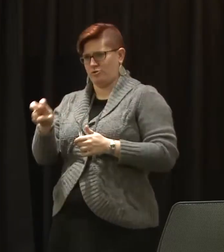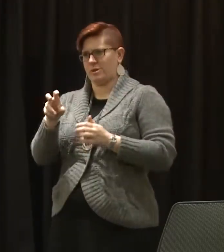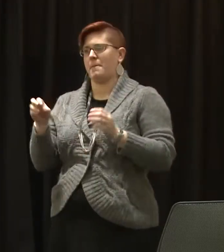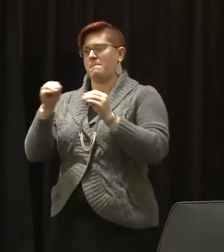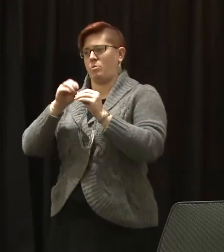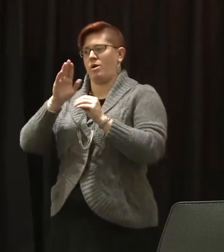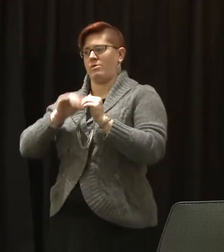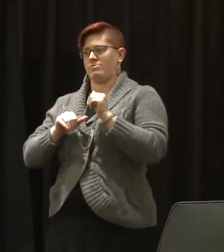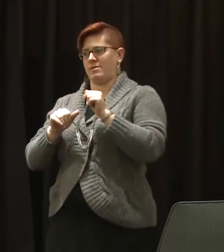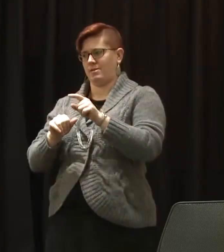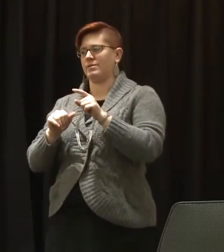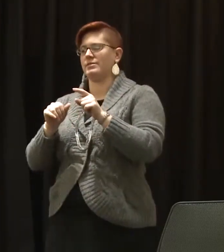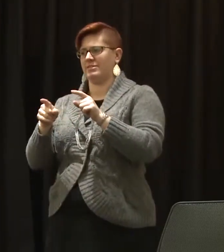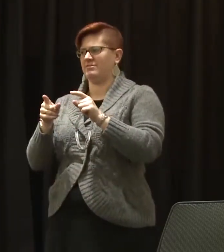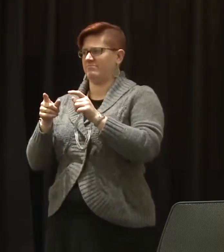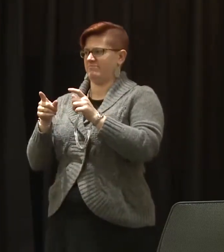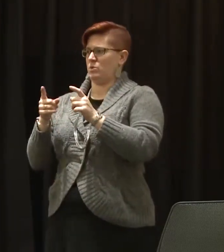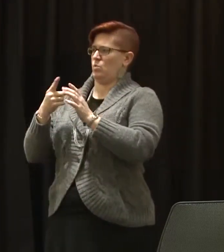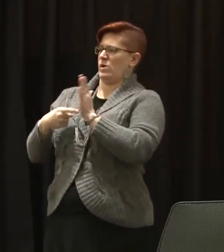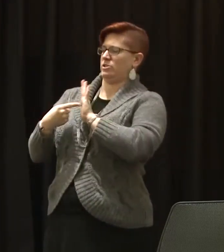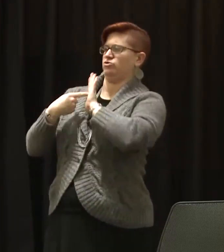pleasing his board of directors.